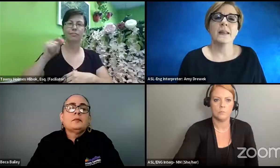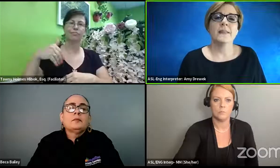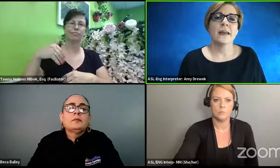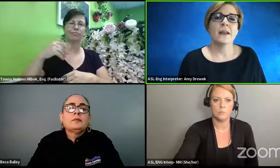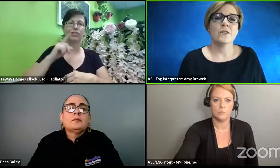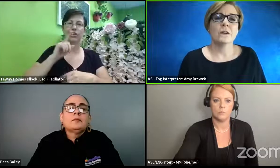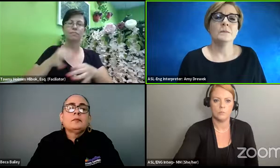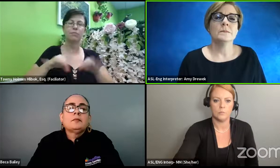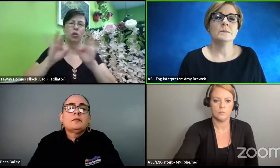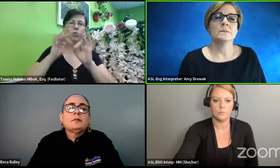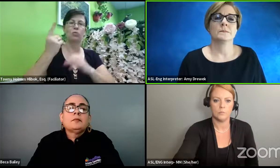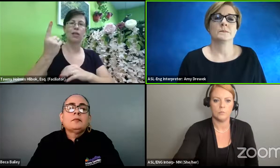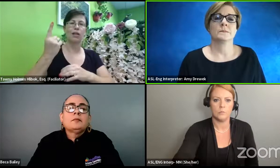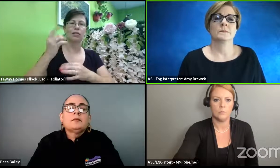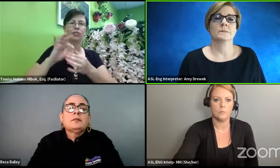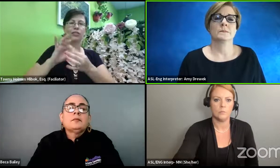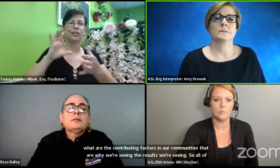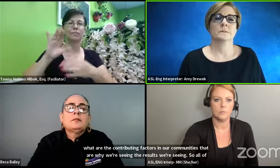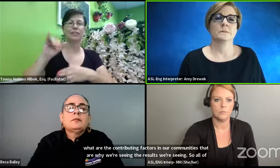Thank you for adding that, Kendra.